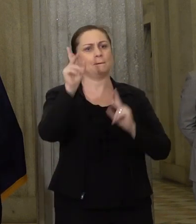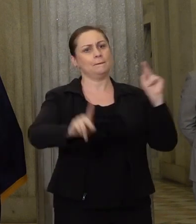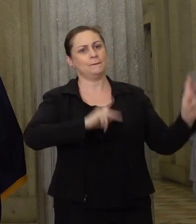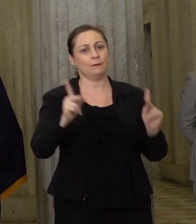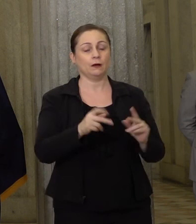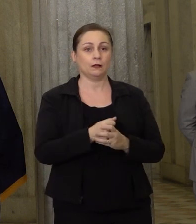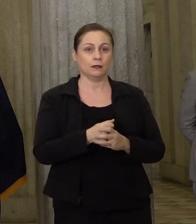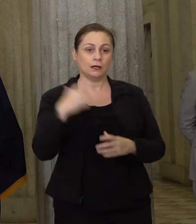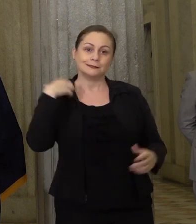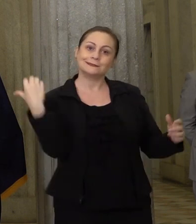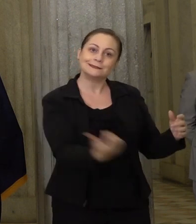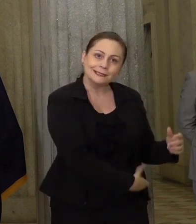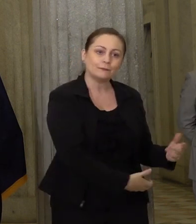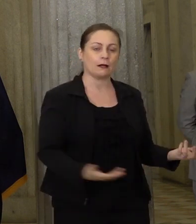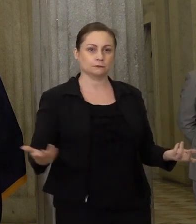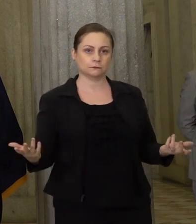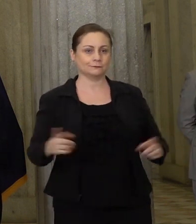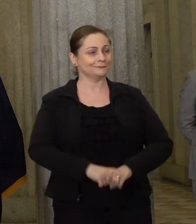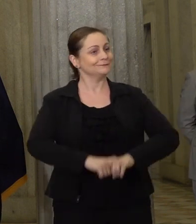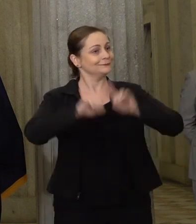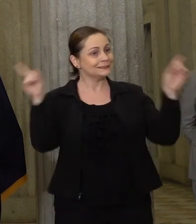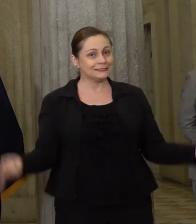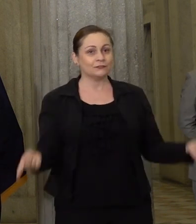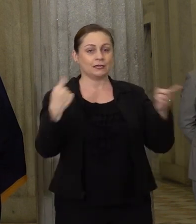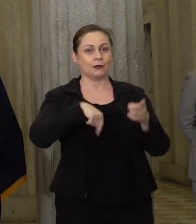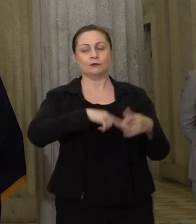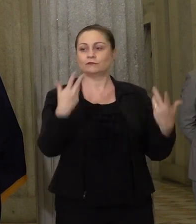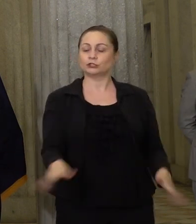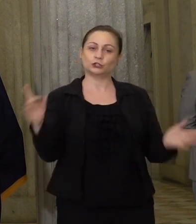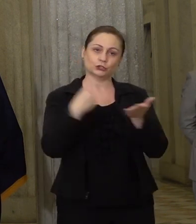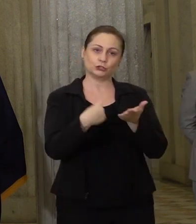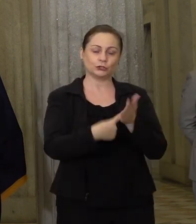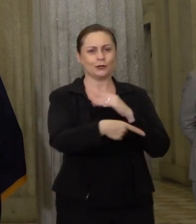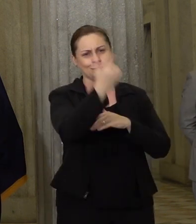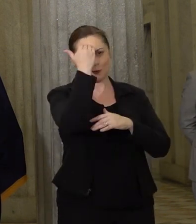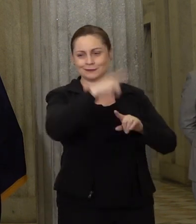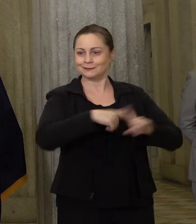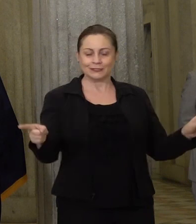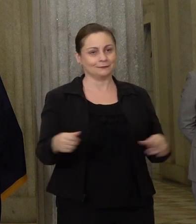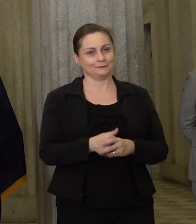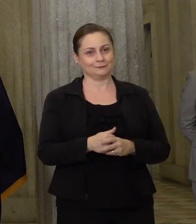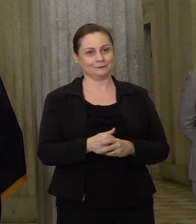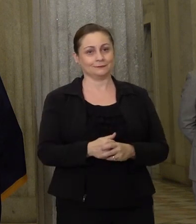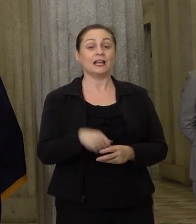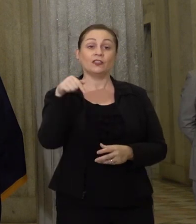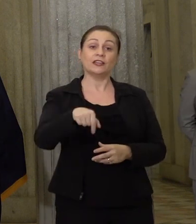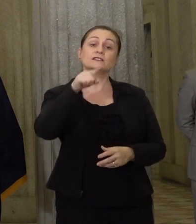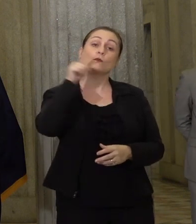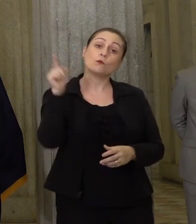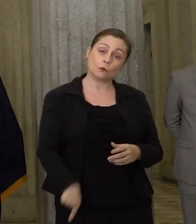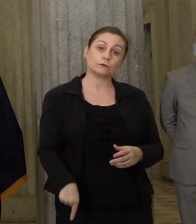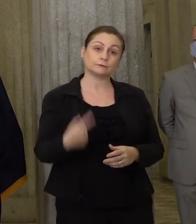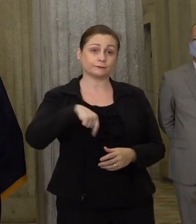They do it with seatbelts, Governor. That's entirely different, and we've discussed that, and you know that's entire, but this order,